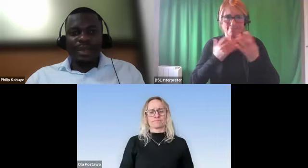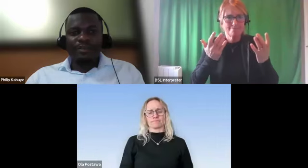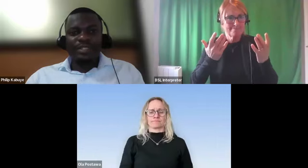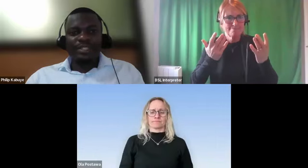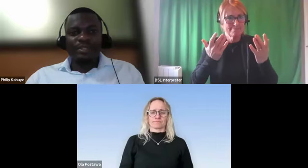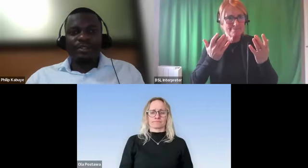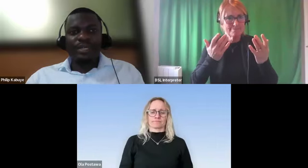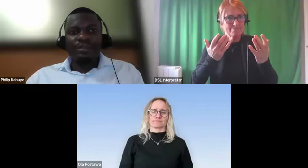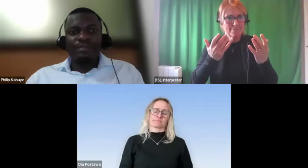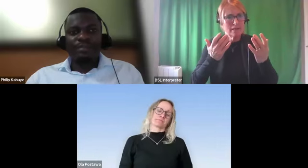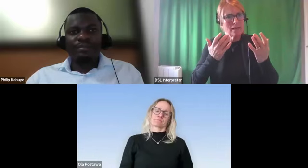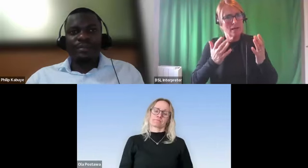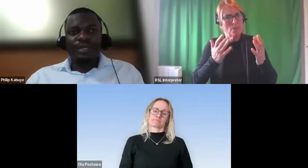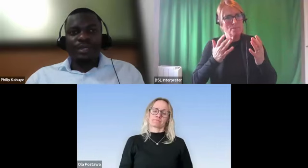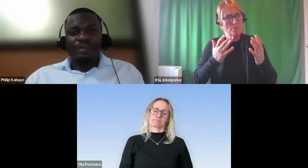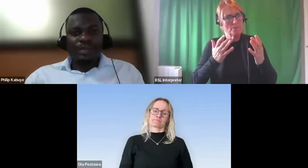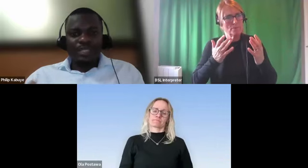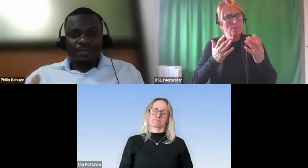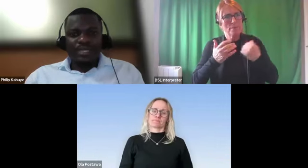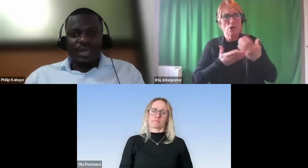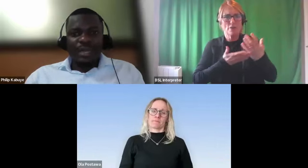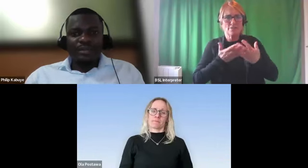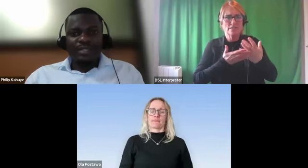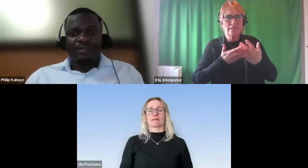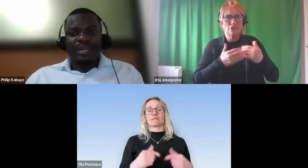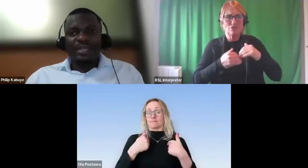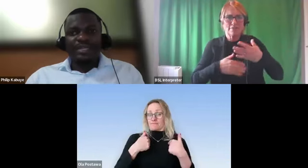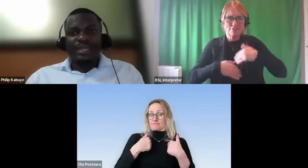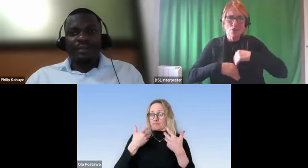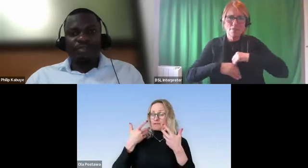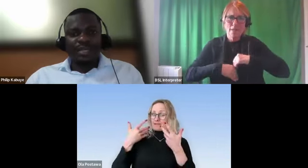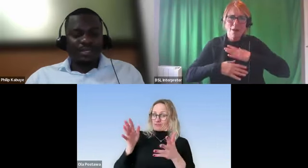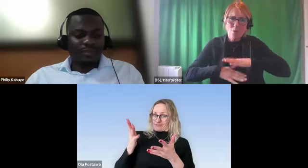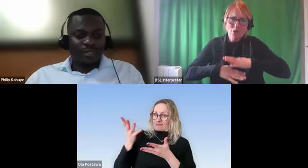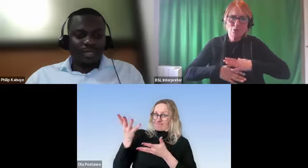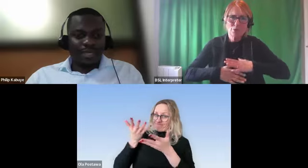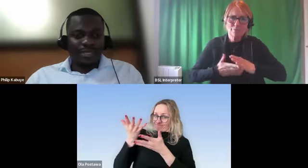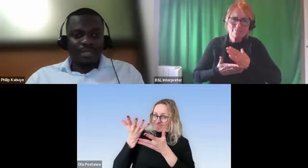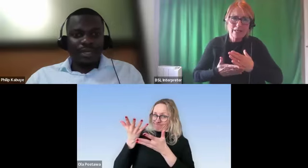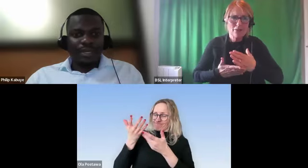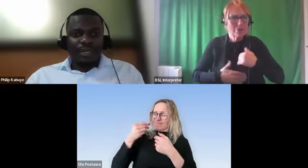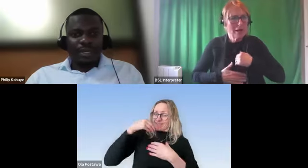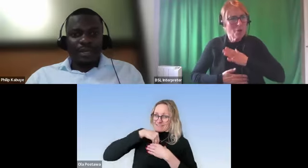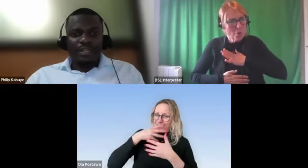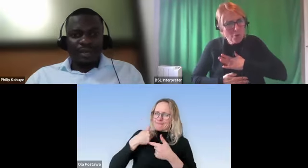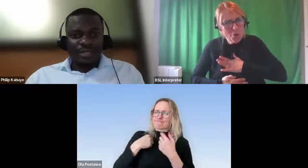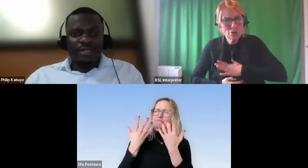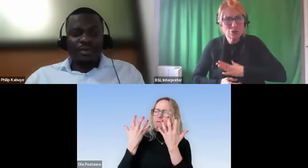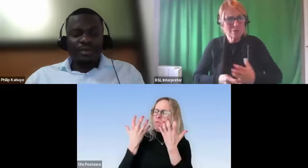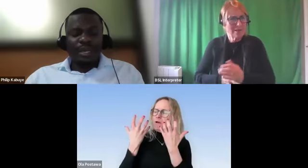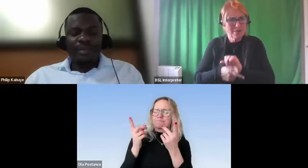I stem my conversation today from a deep desire to safeguard our space as a society,